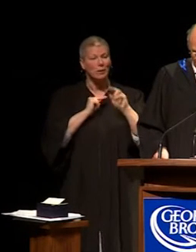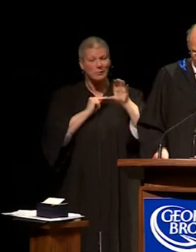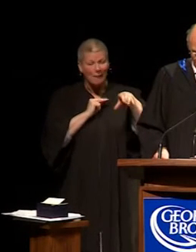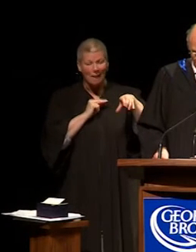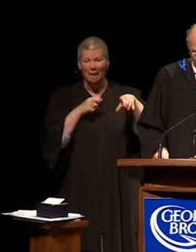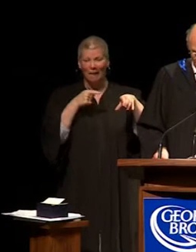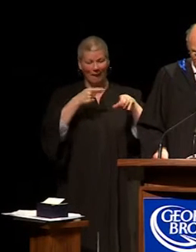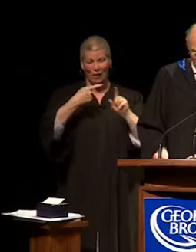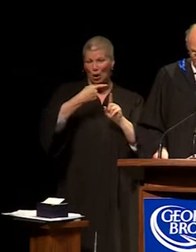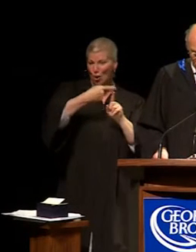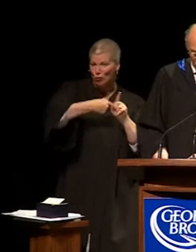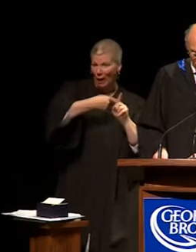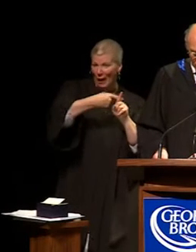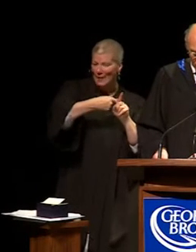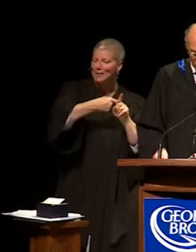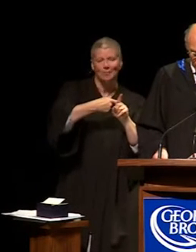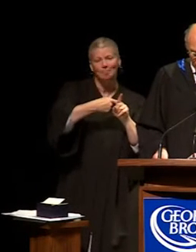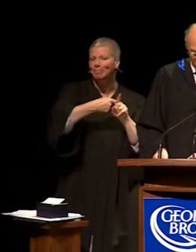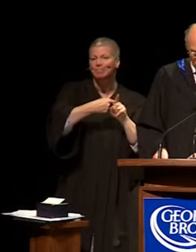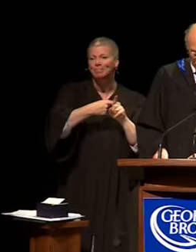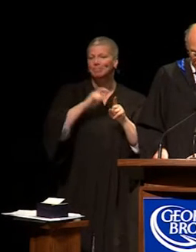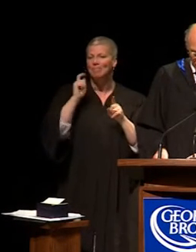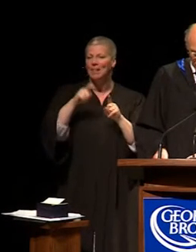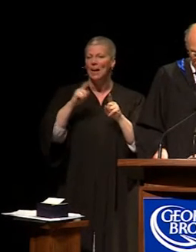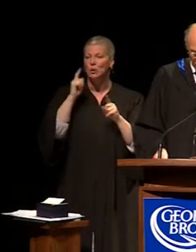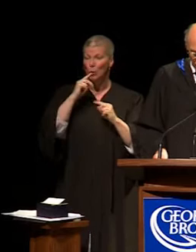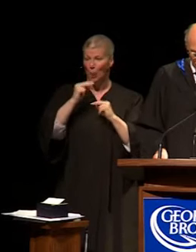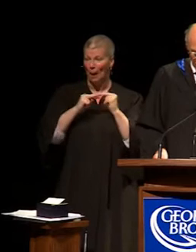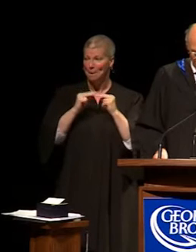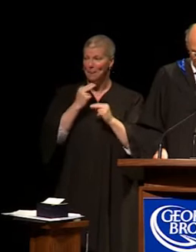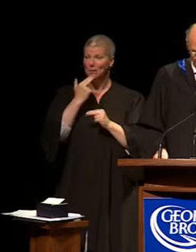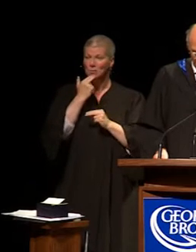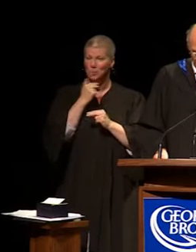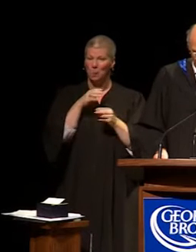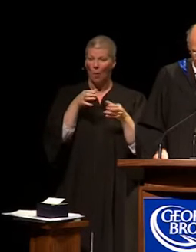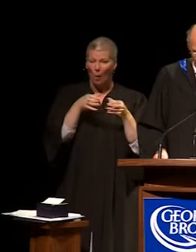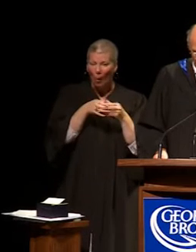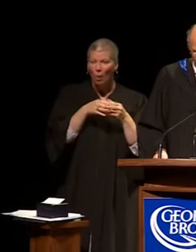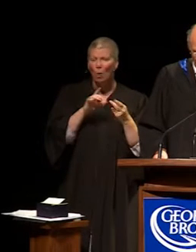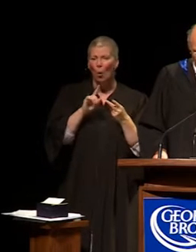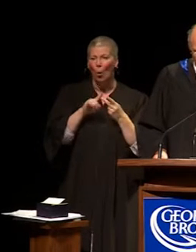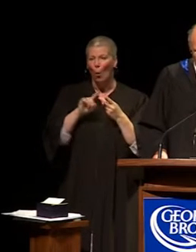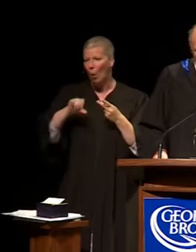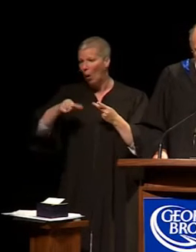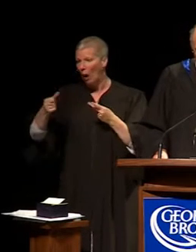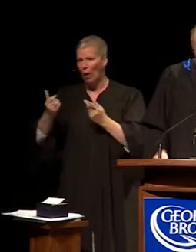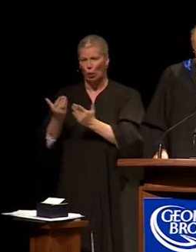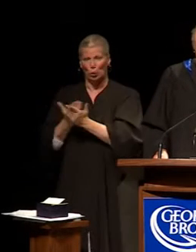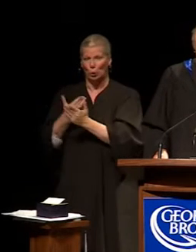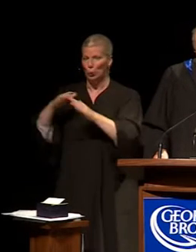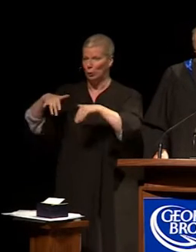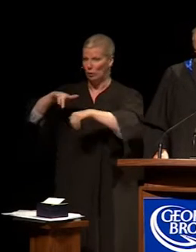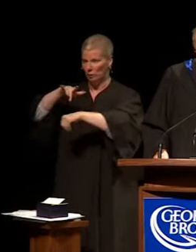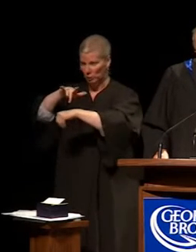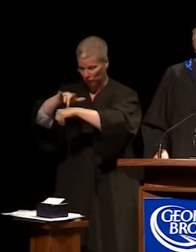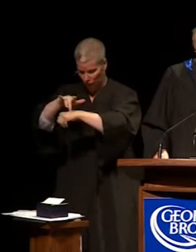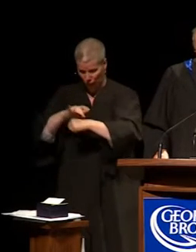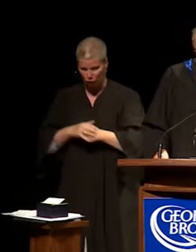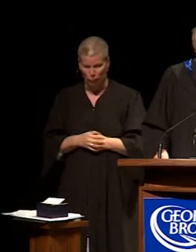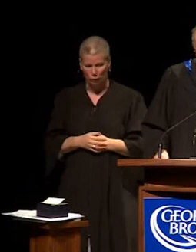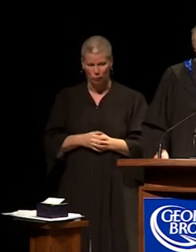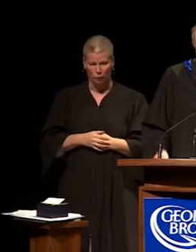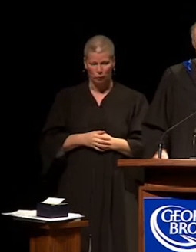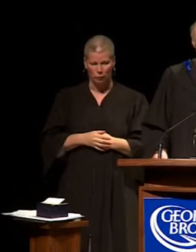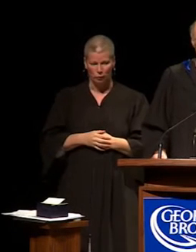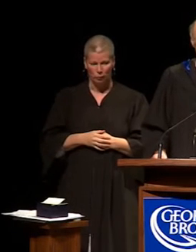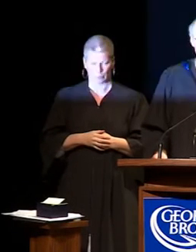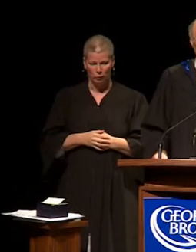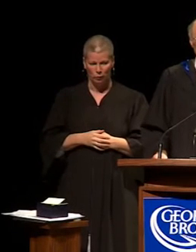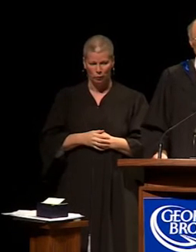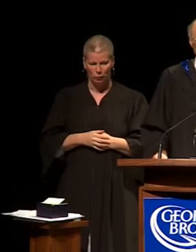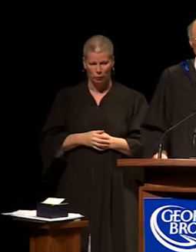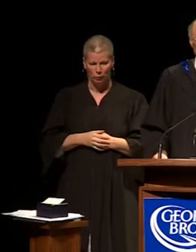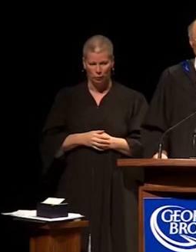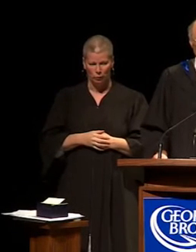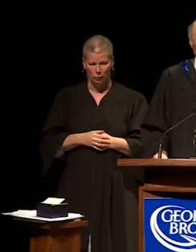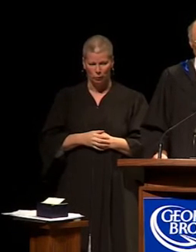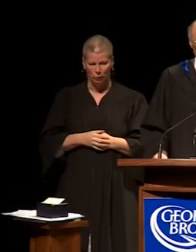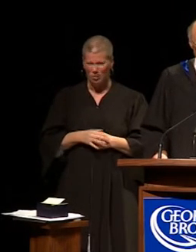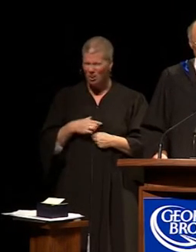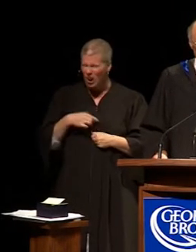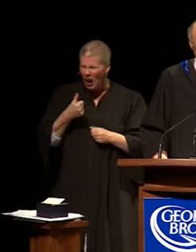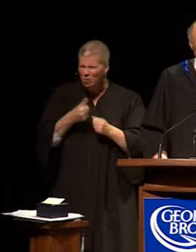downsize or to go into unknown territory. Heck, I wasn't even sure how to